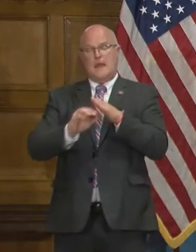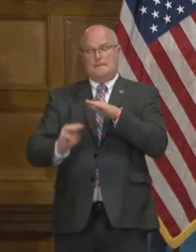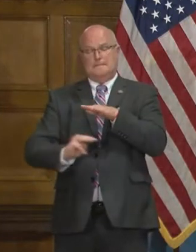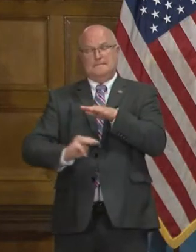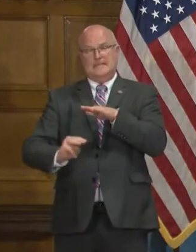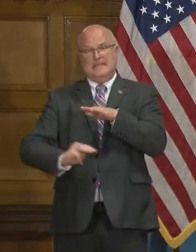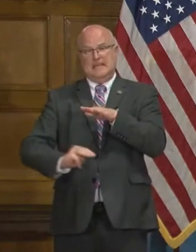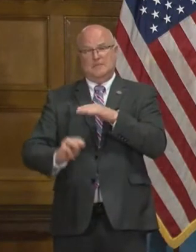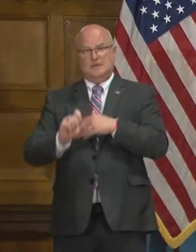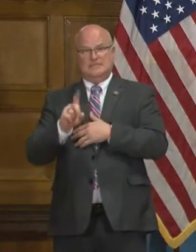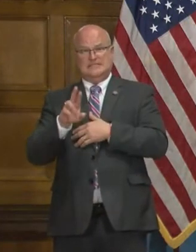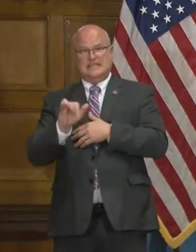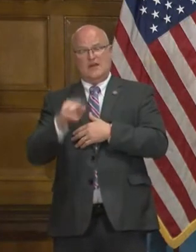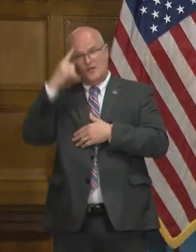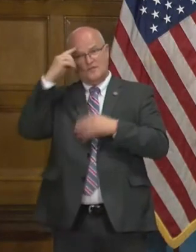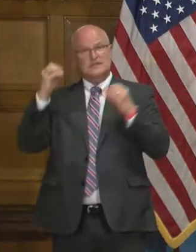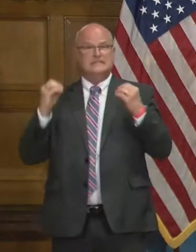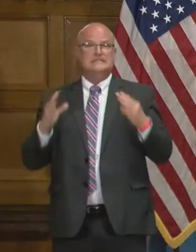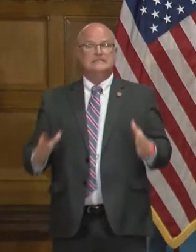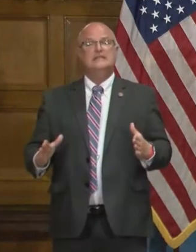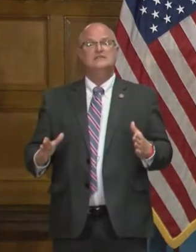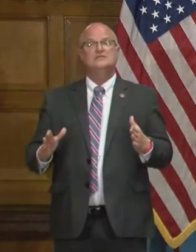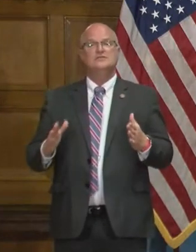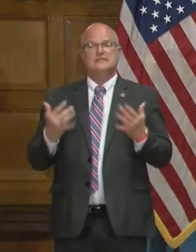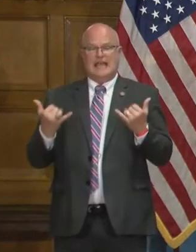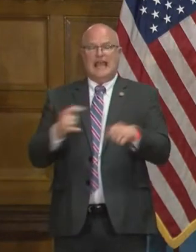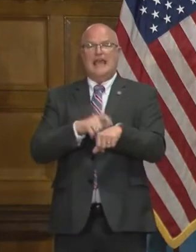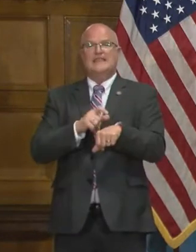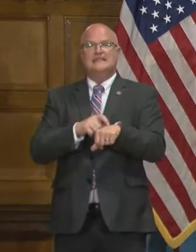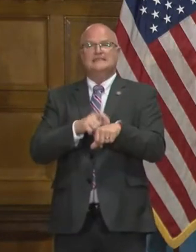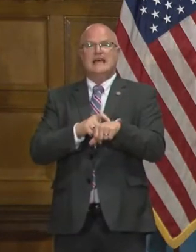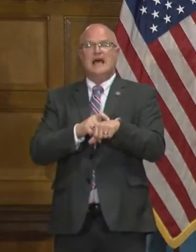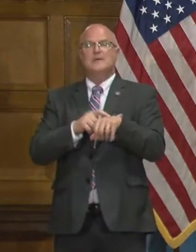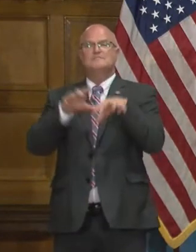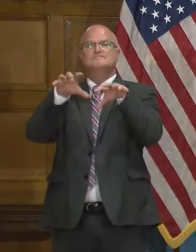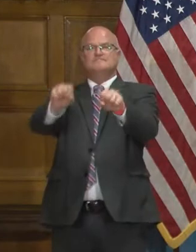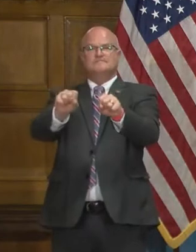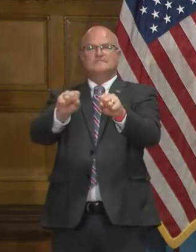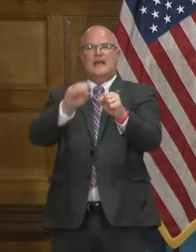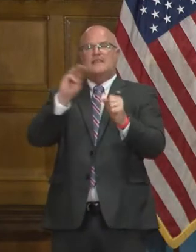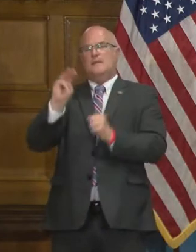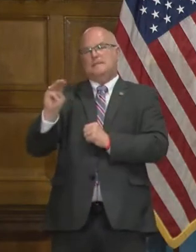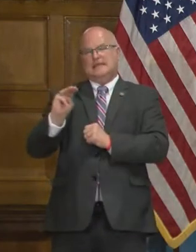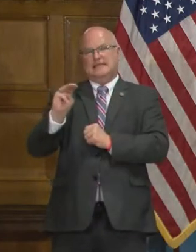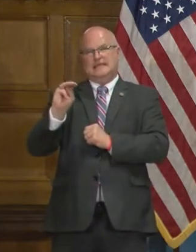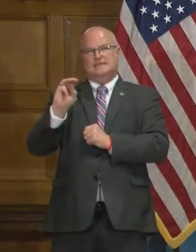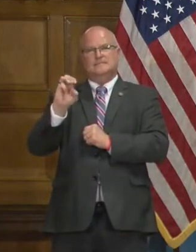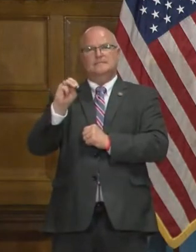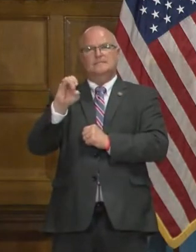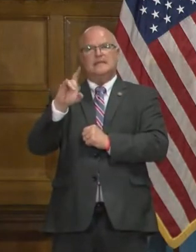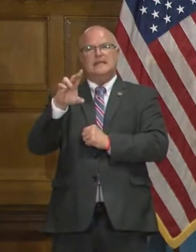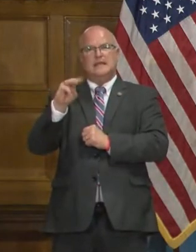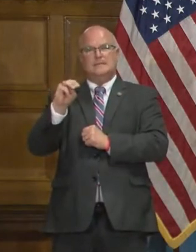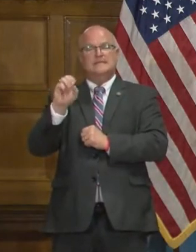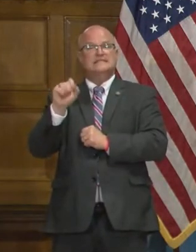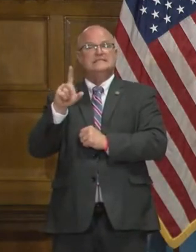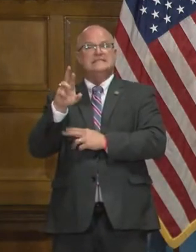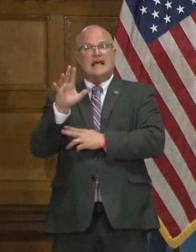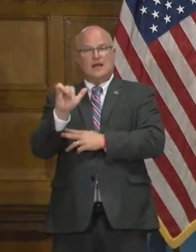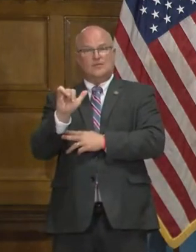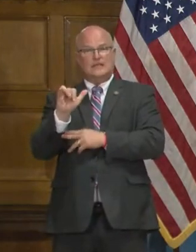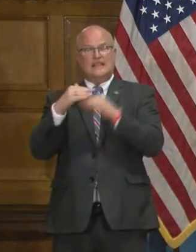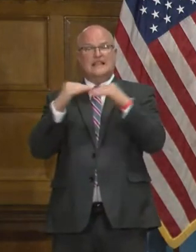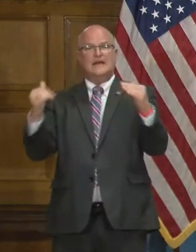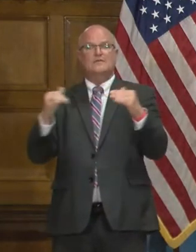minimum salary level for teachers, and this time we tackled the medium salary level, which will make a